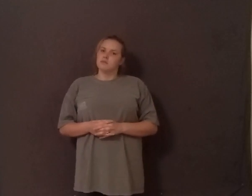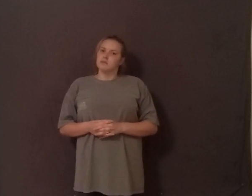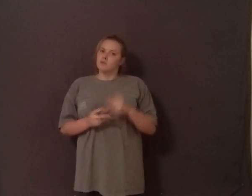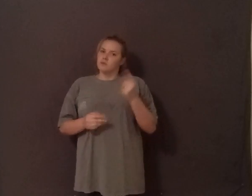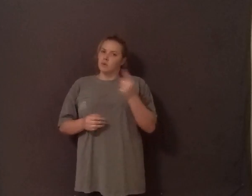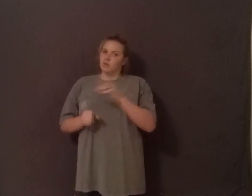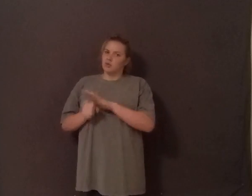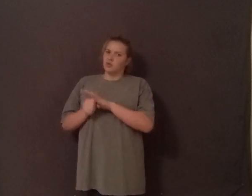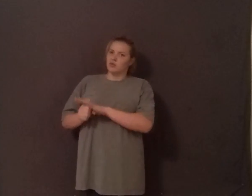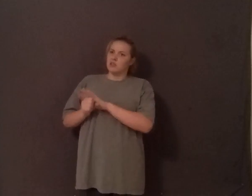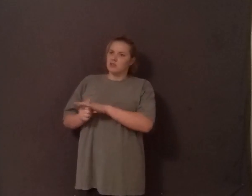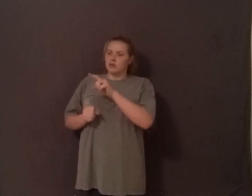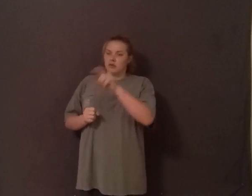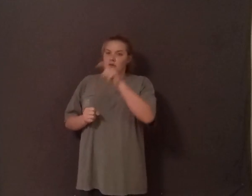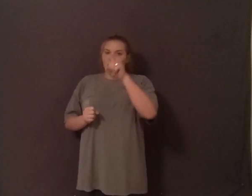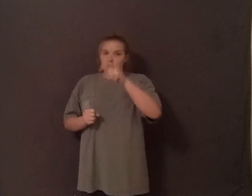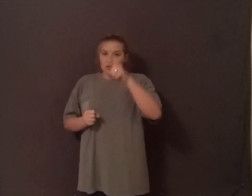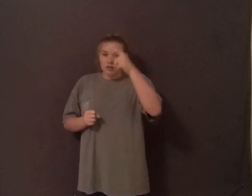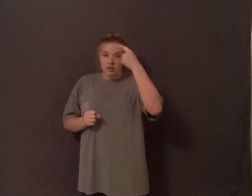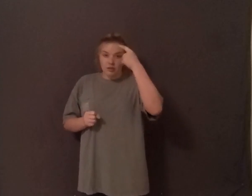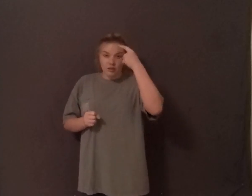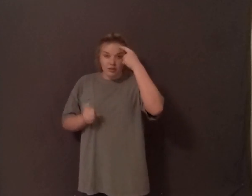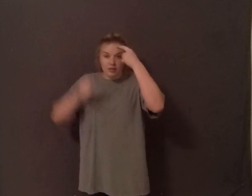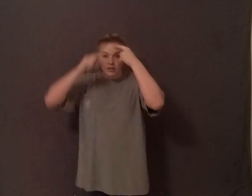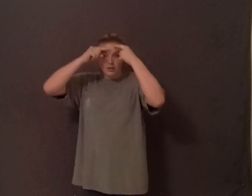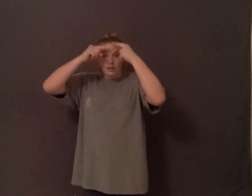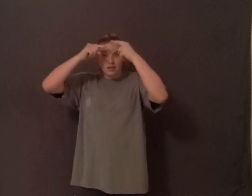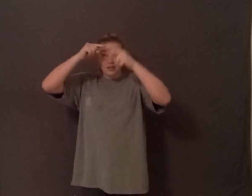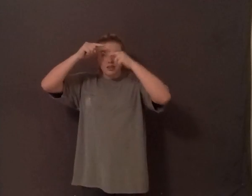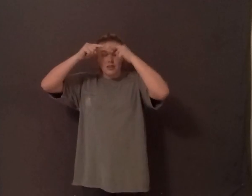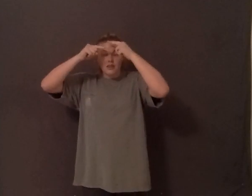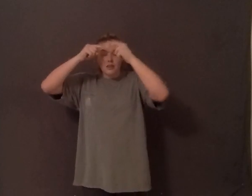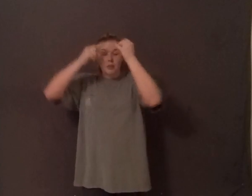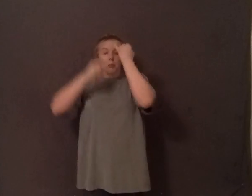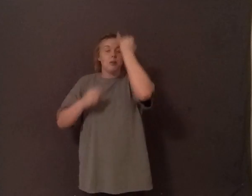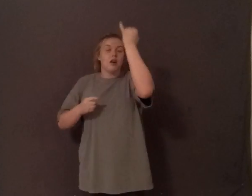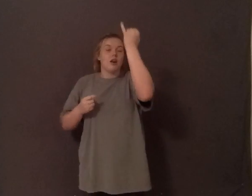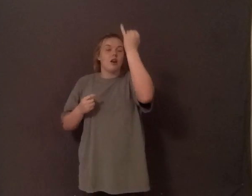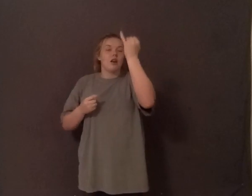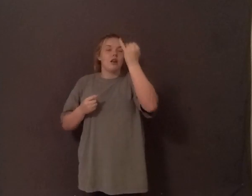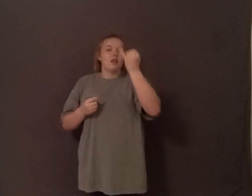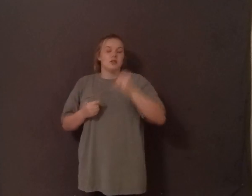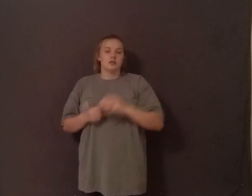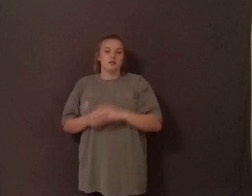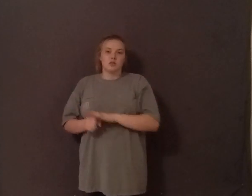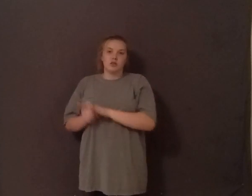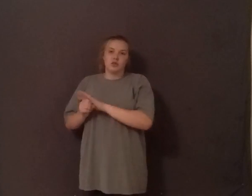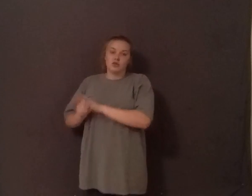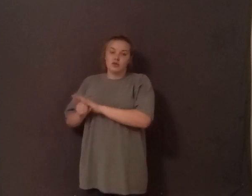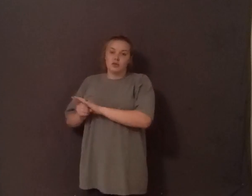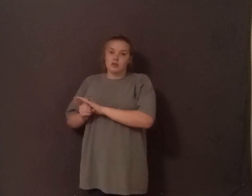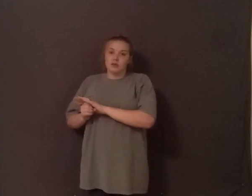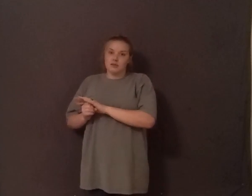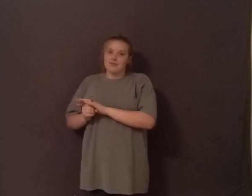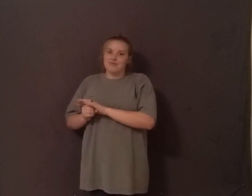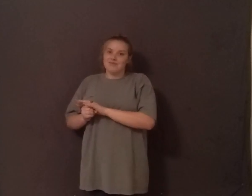stress is for you to think, right, picture in your imagination, then stress must be created by our imagination, by thinking,